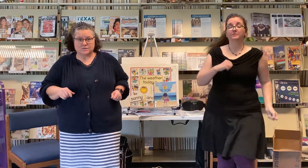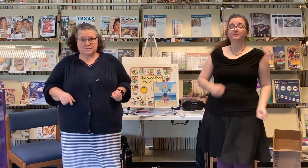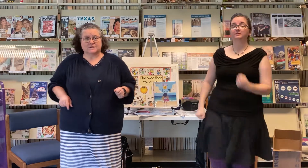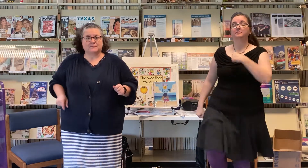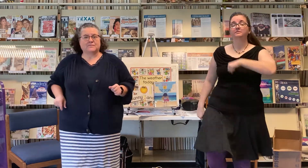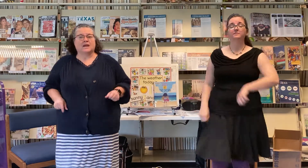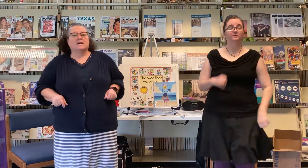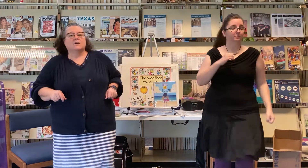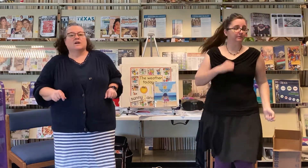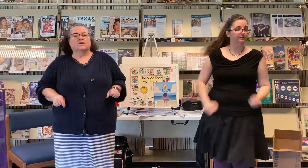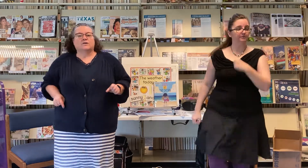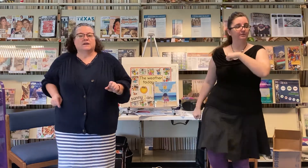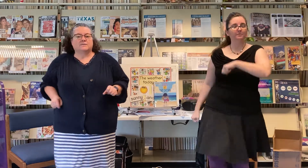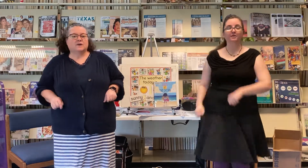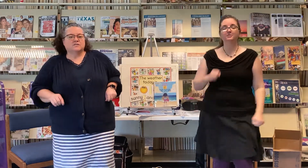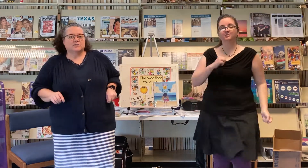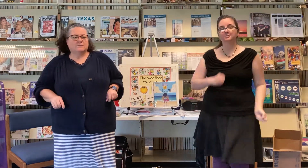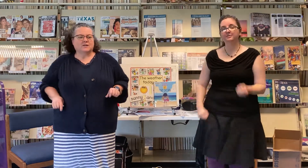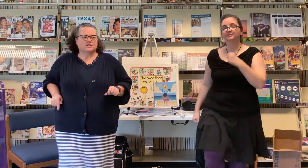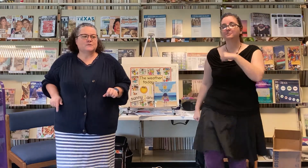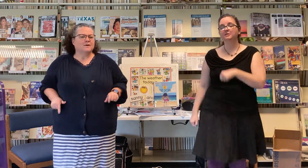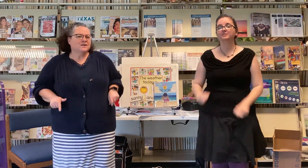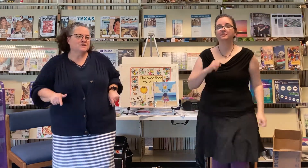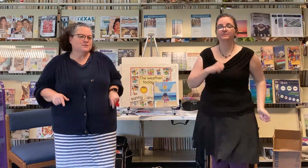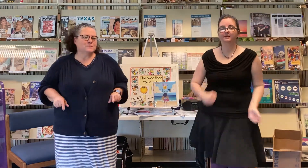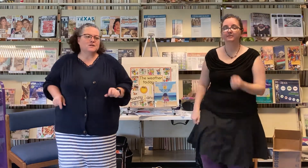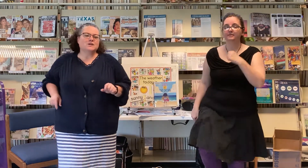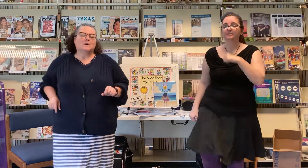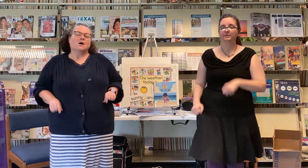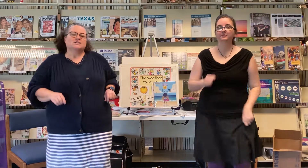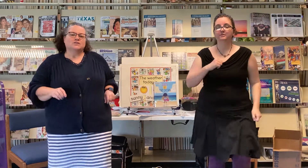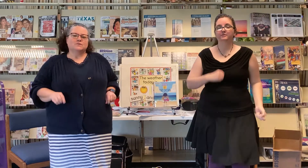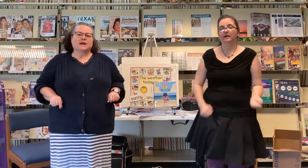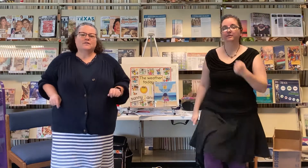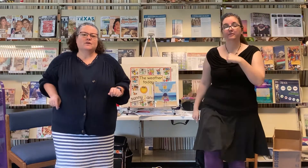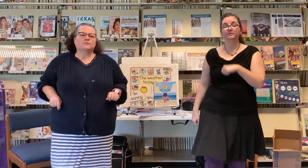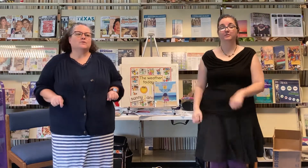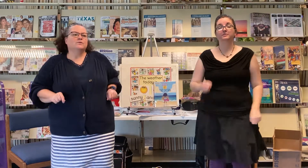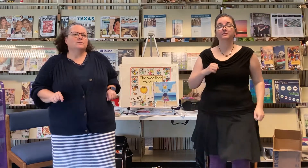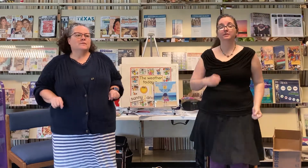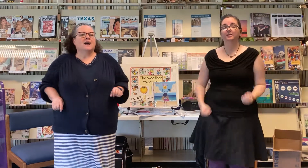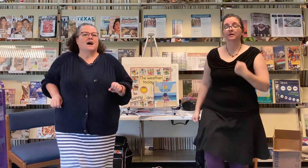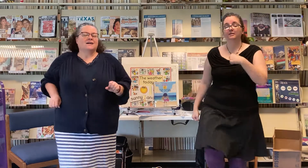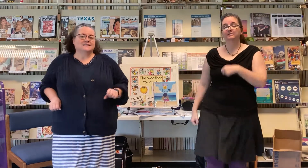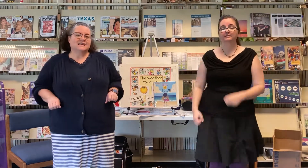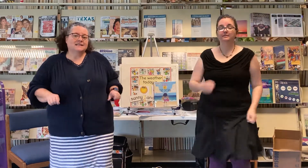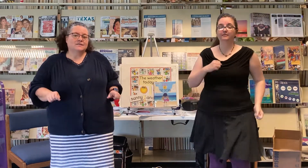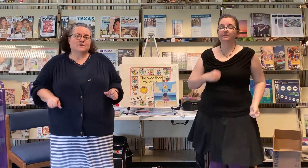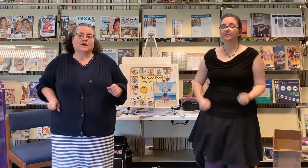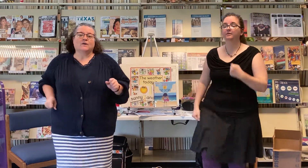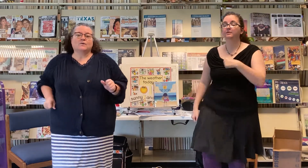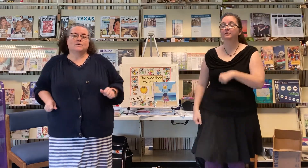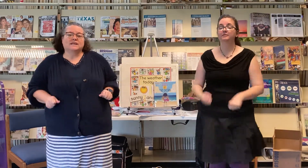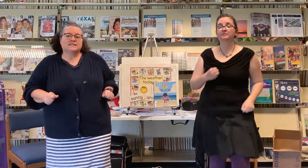goes. We're gonna march, march, march, march, march around the room until the